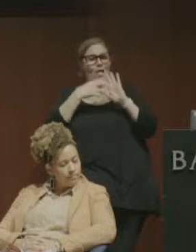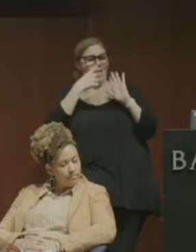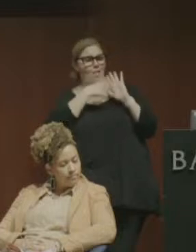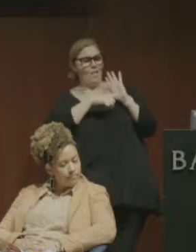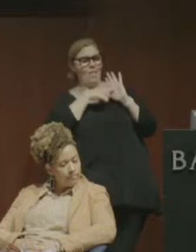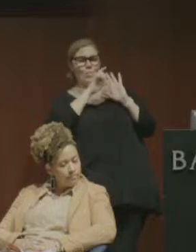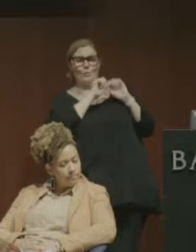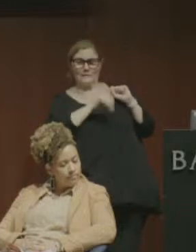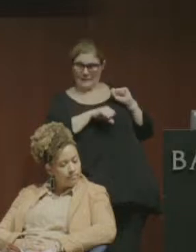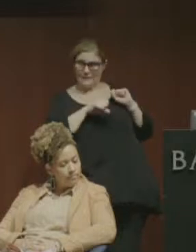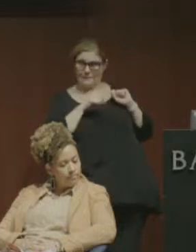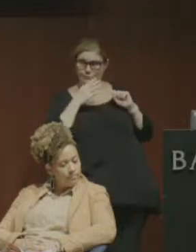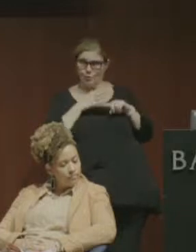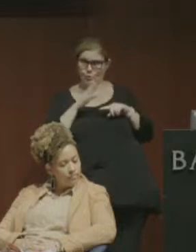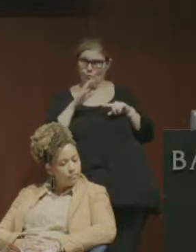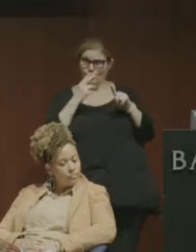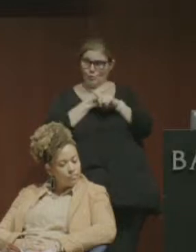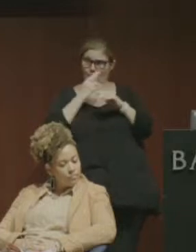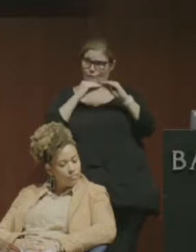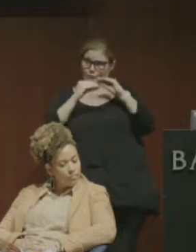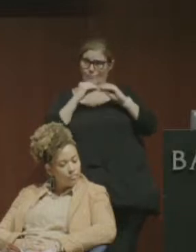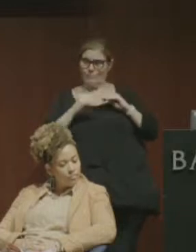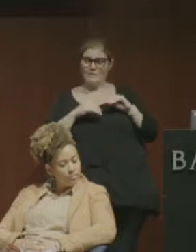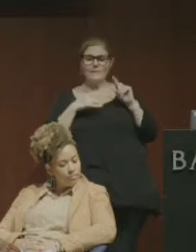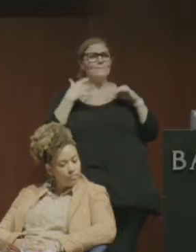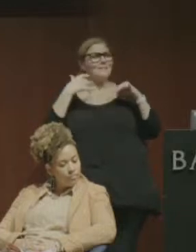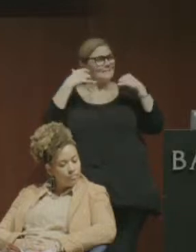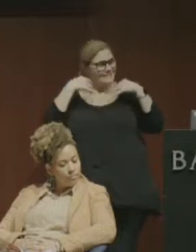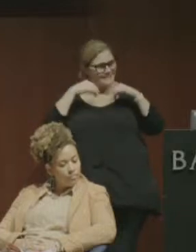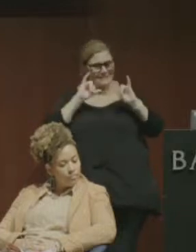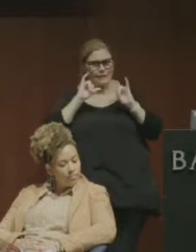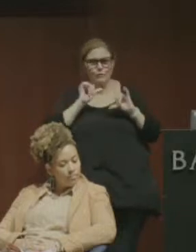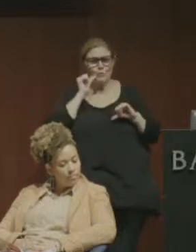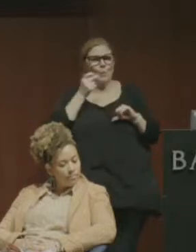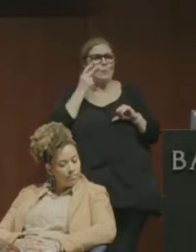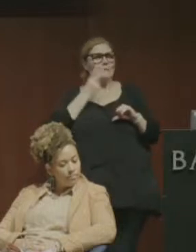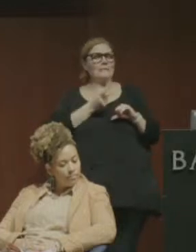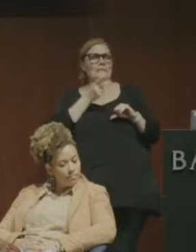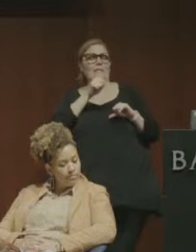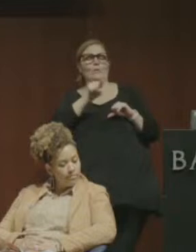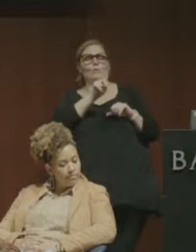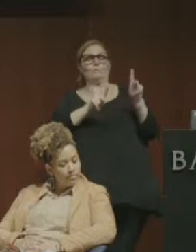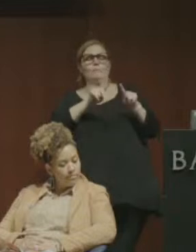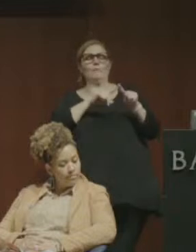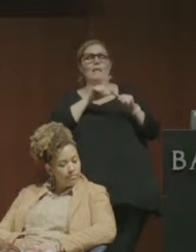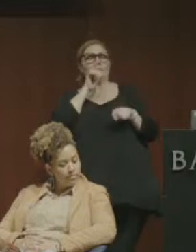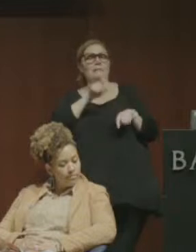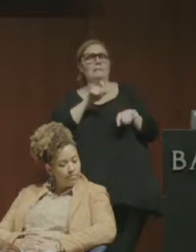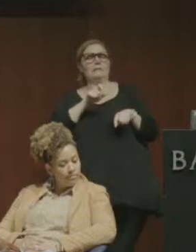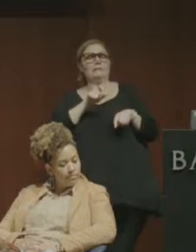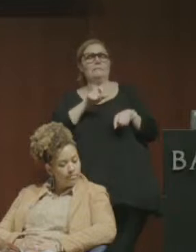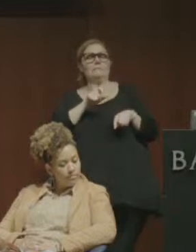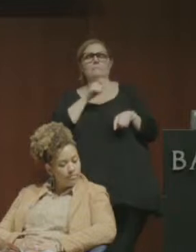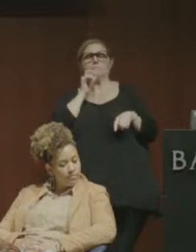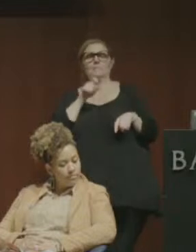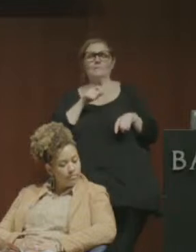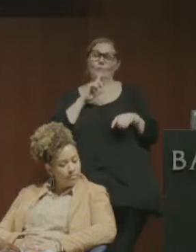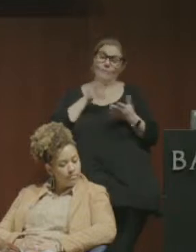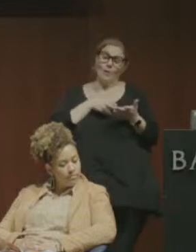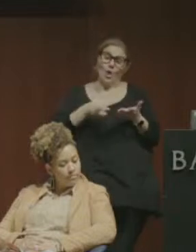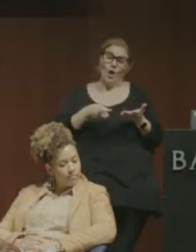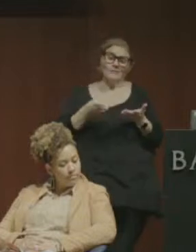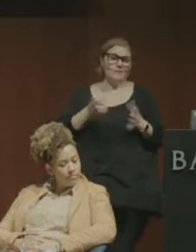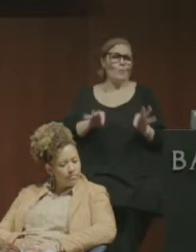those systems through the language of reparations still don't see these constituencies as in need of or if I'm being